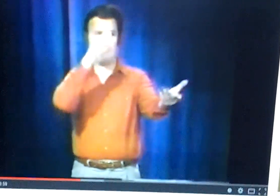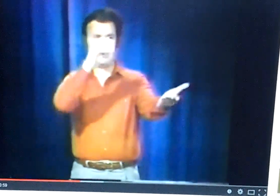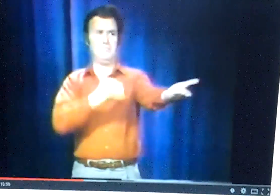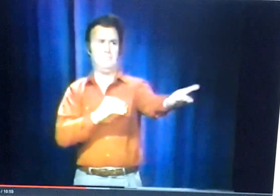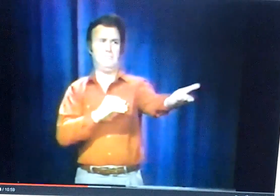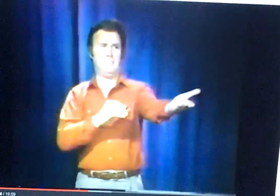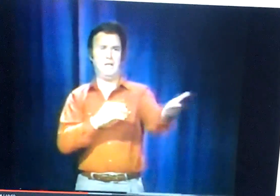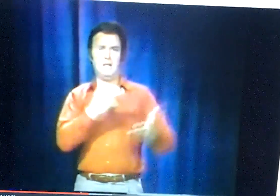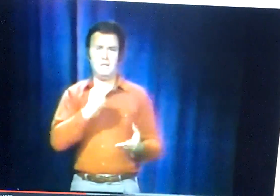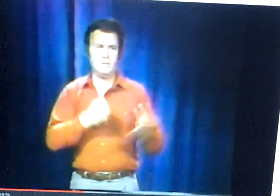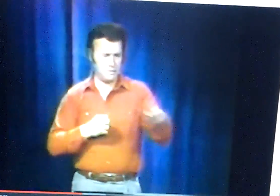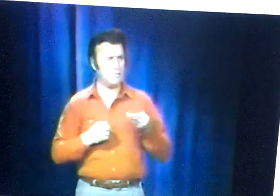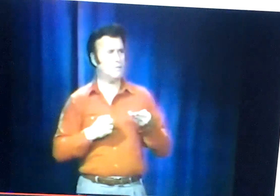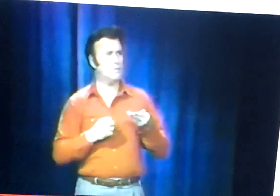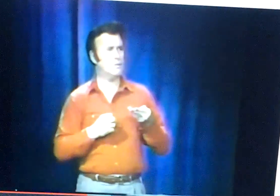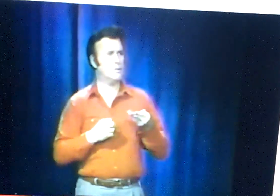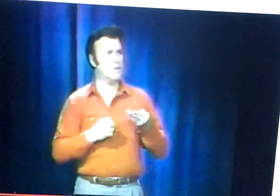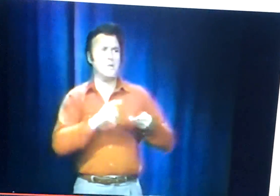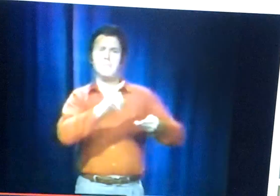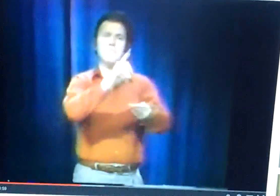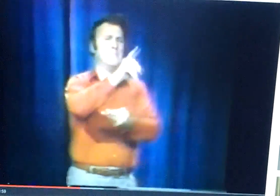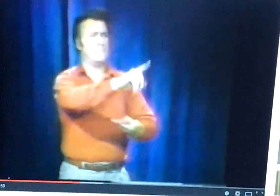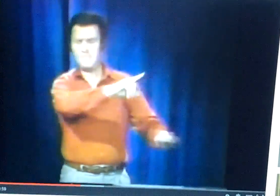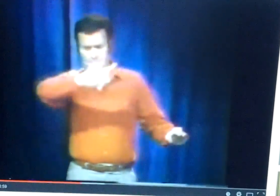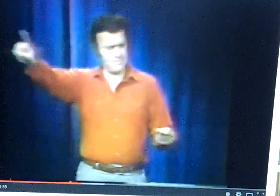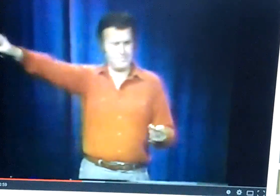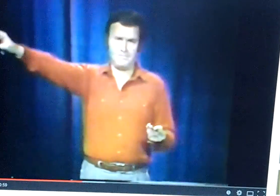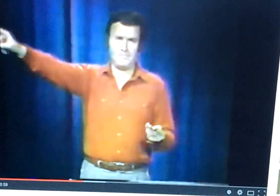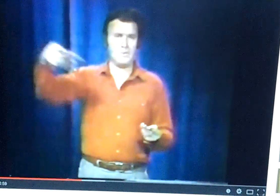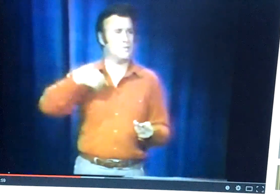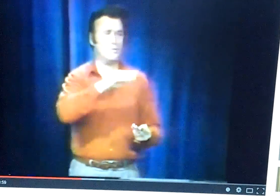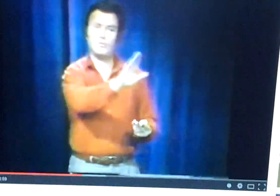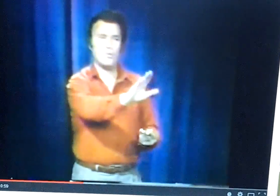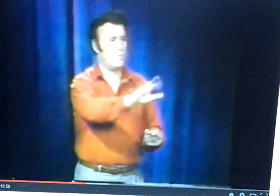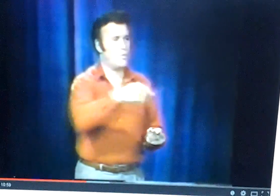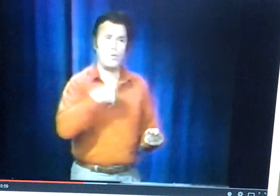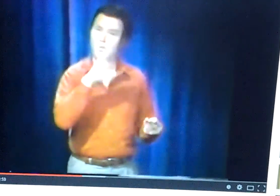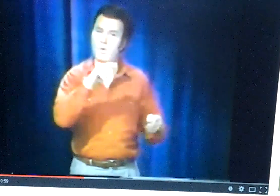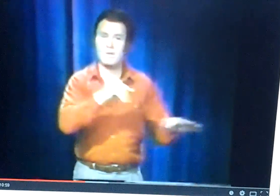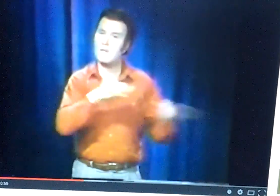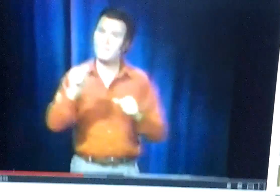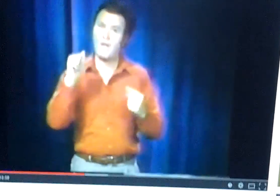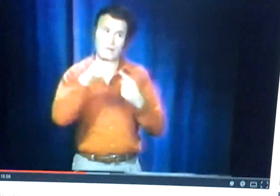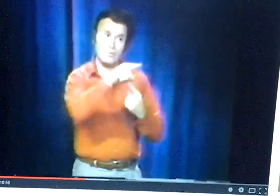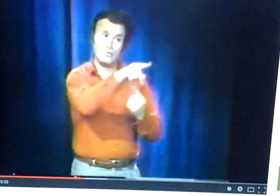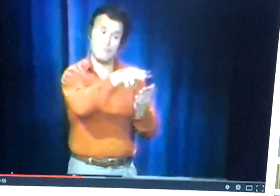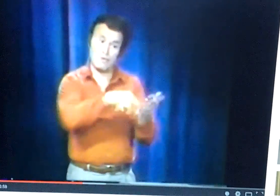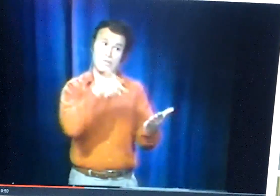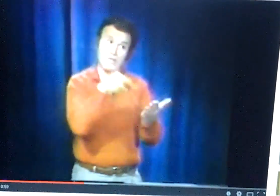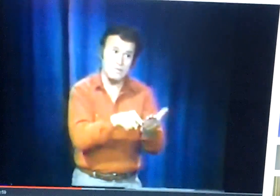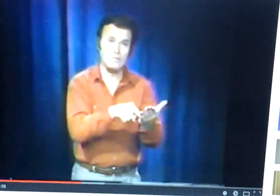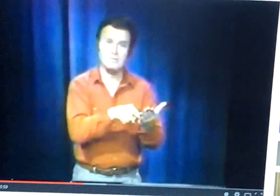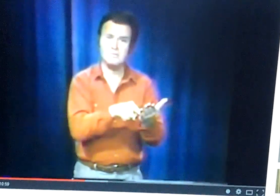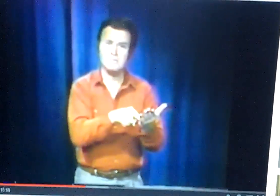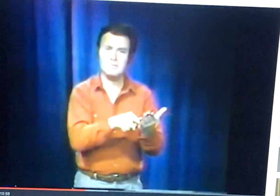office. So I went into the office, and I gave the man a piece of paper. He told me to leave. No,